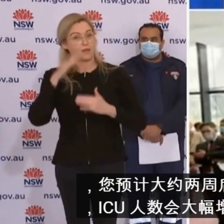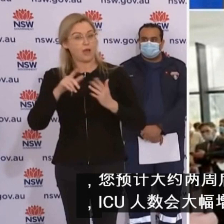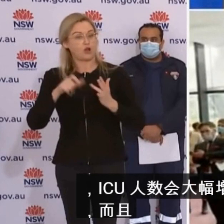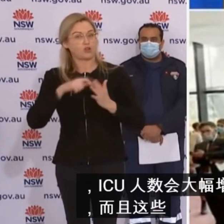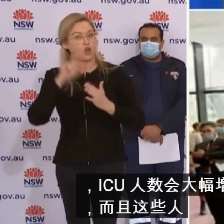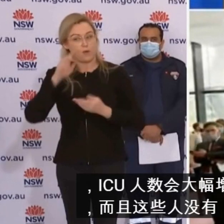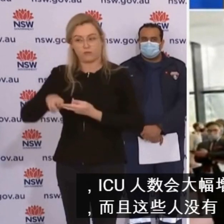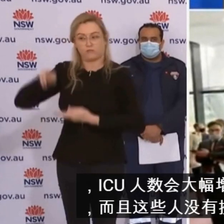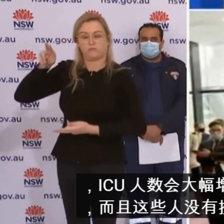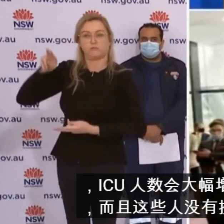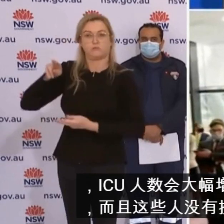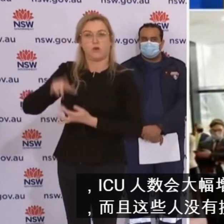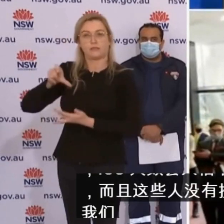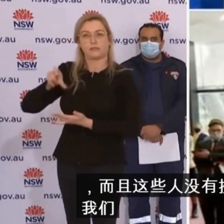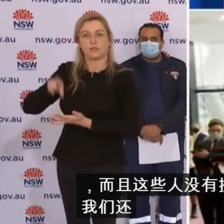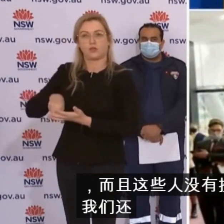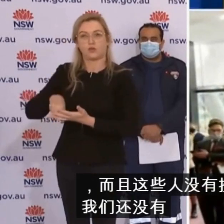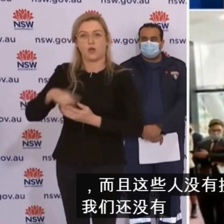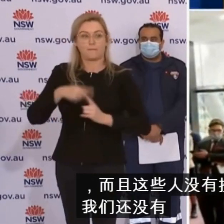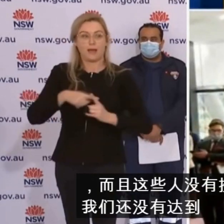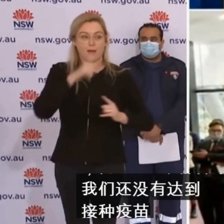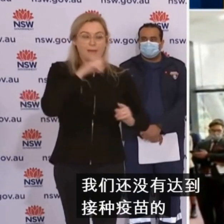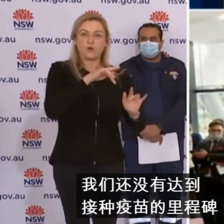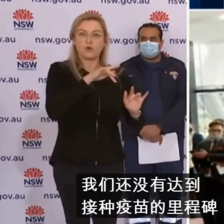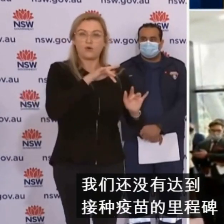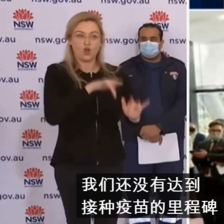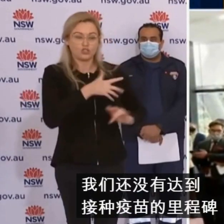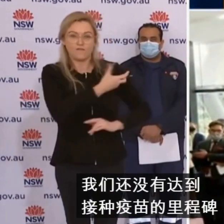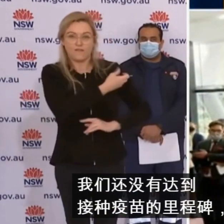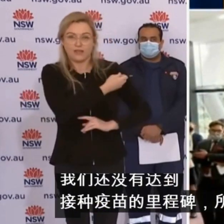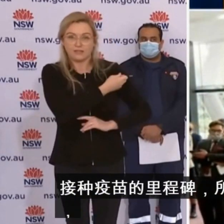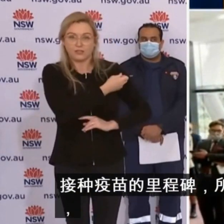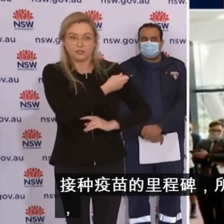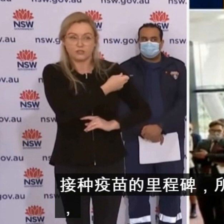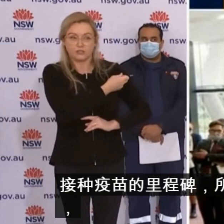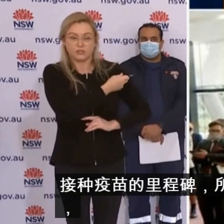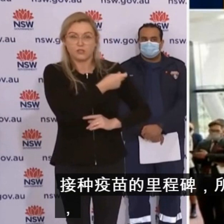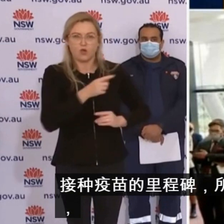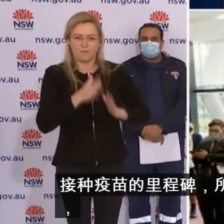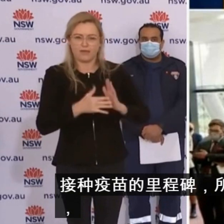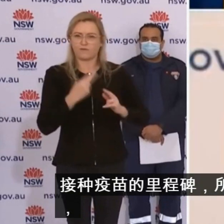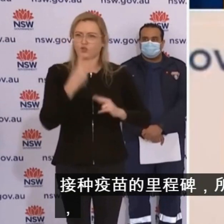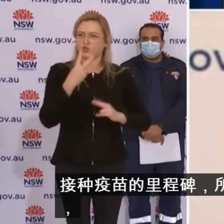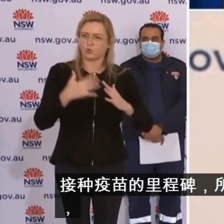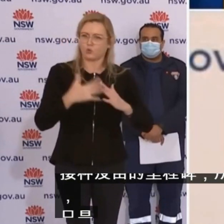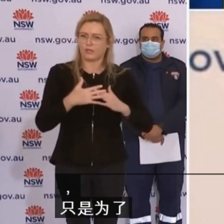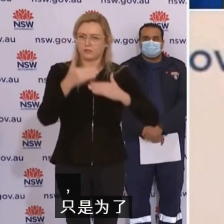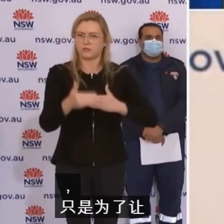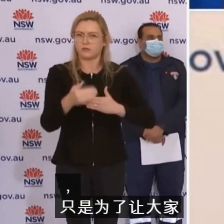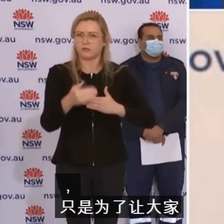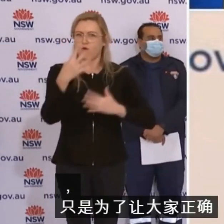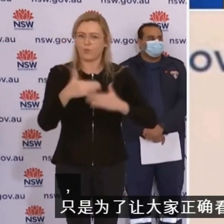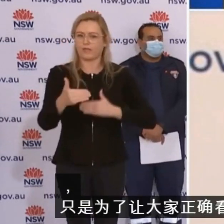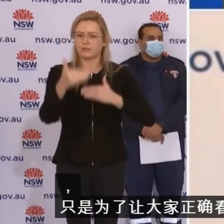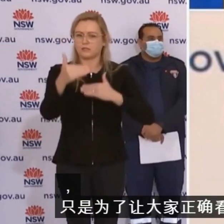a lot, and also those people aren't vaccinated. We haven't hit those milestones for vaccination. So what is the plan for the next 2 weeks, the next 4 weeks?